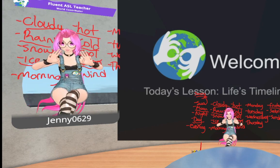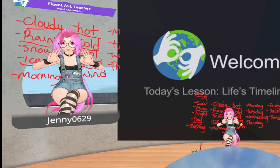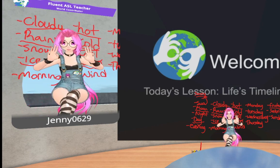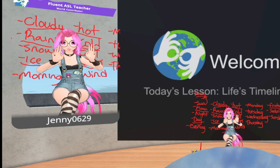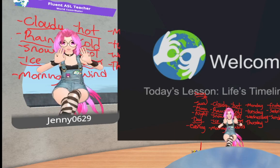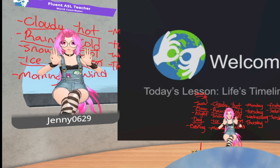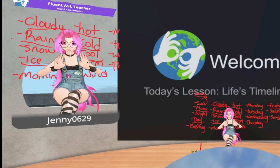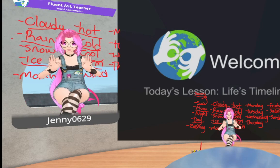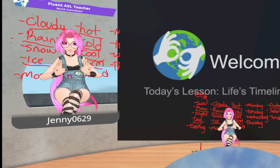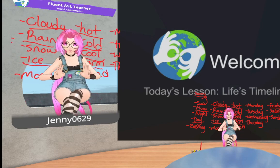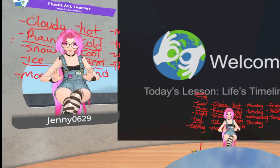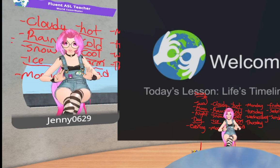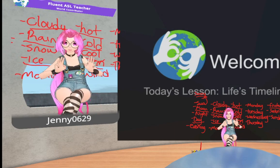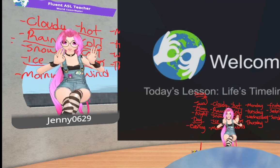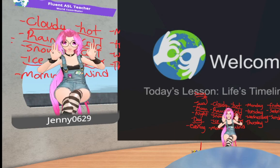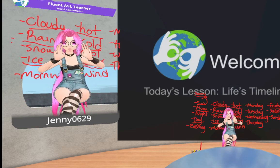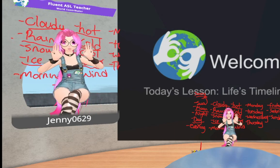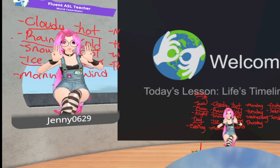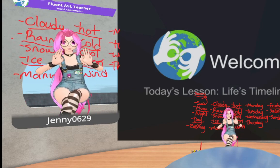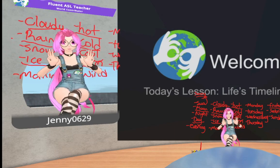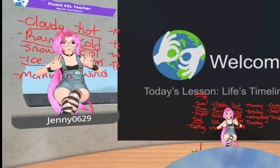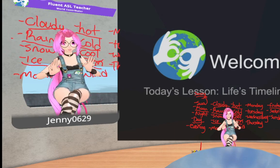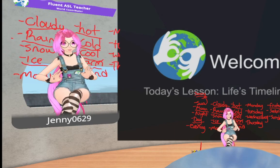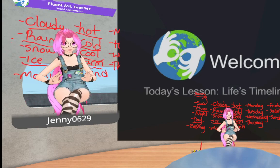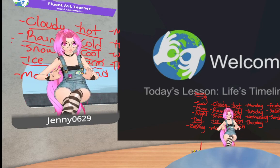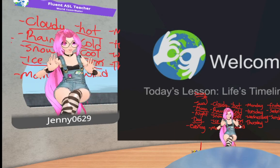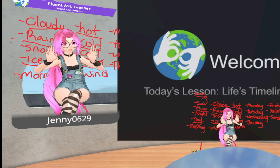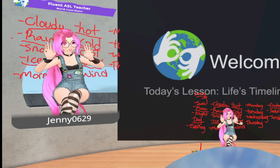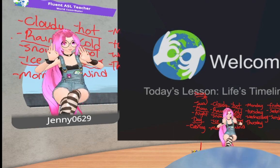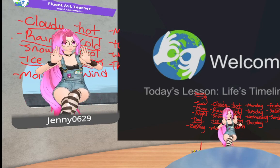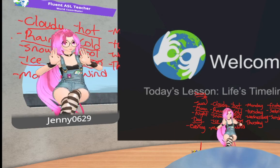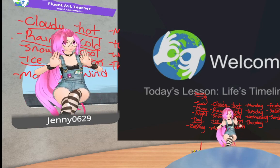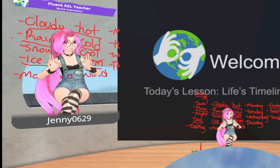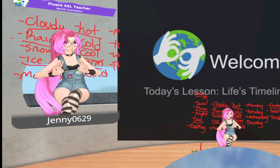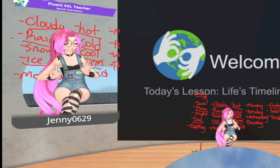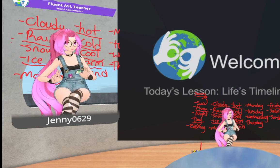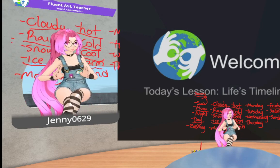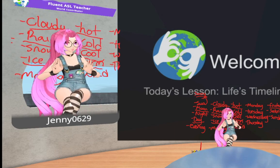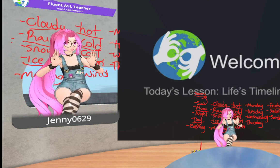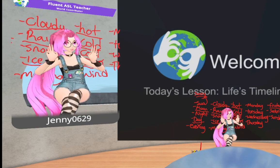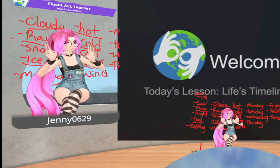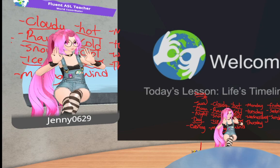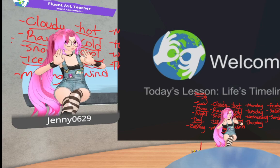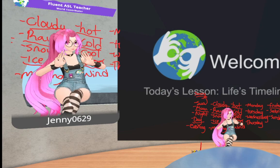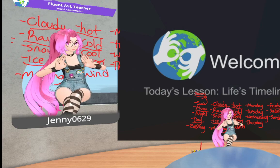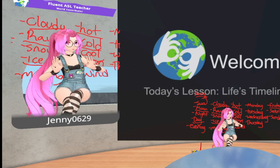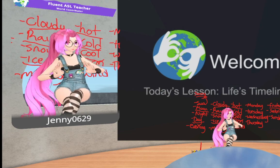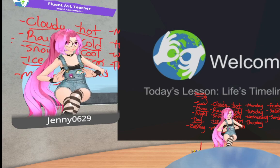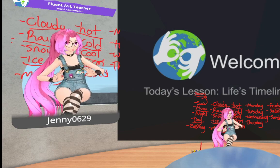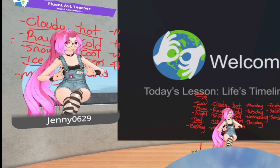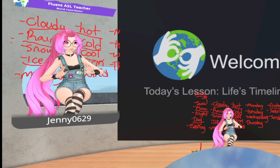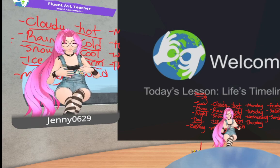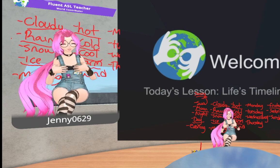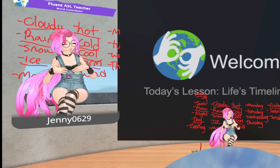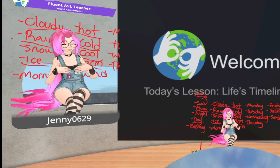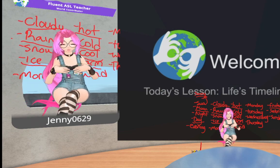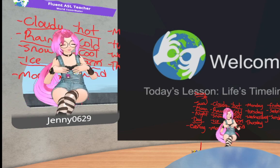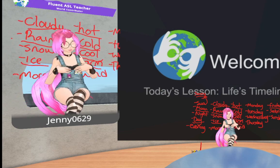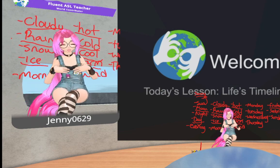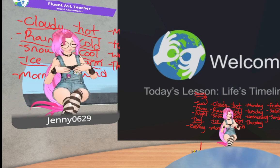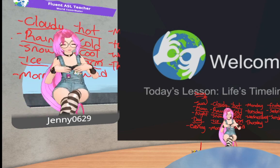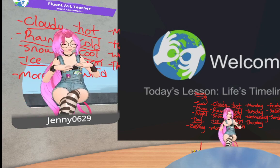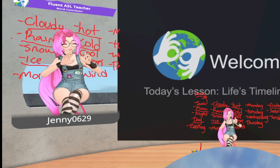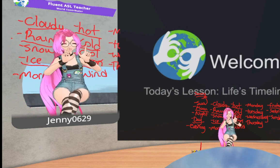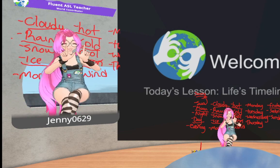or lexicalized 9, and we're gonna kind of do a squiggly do down. Weather. Weather. If you